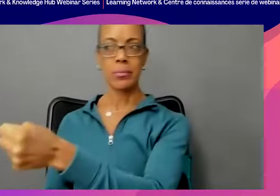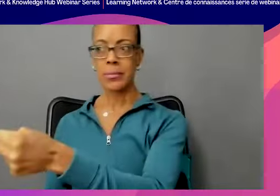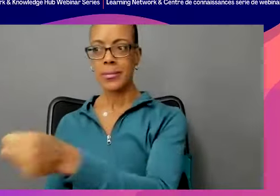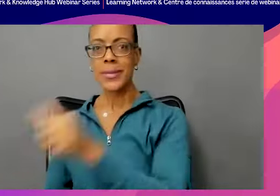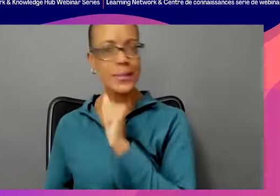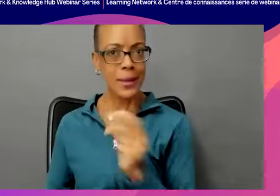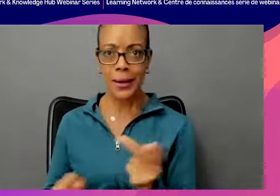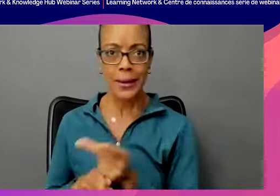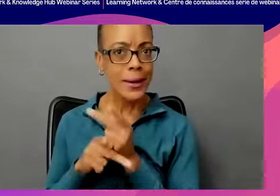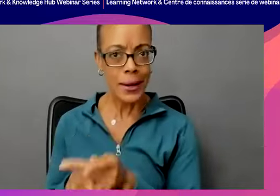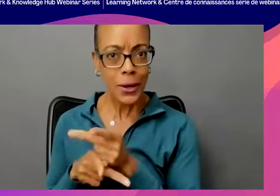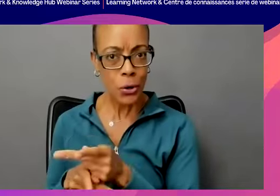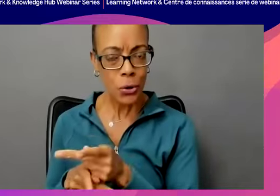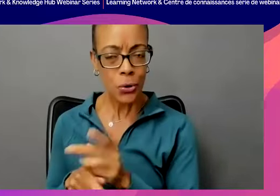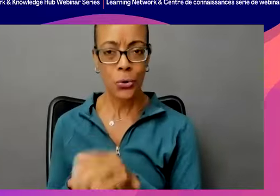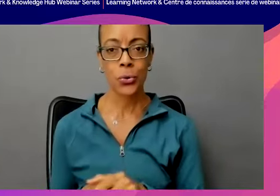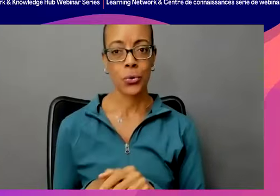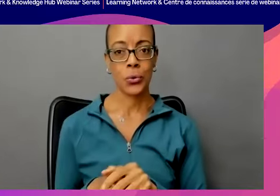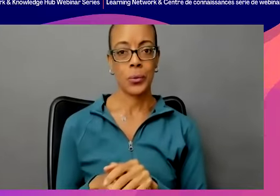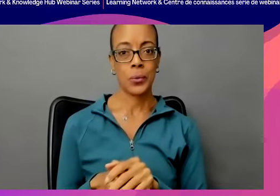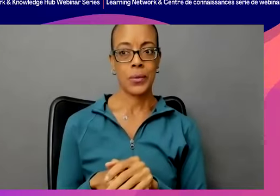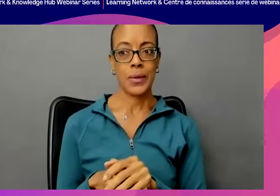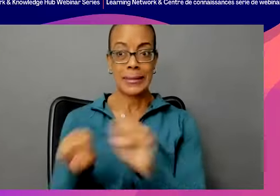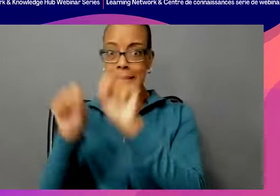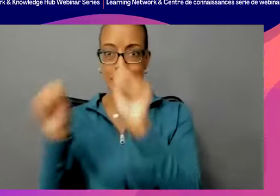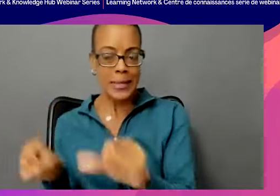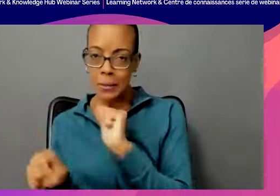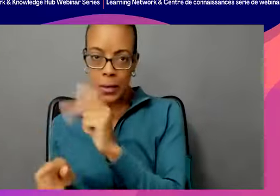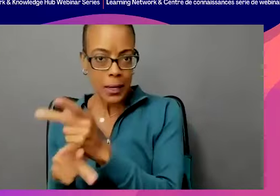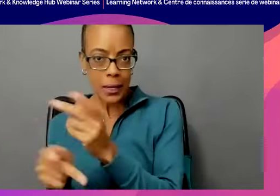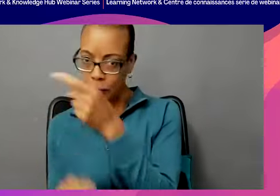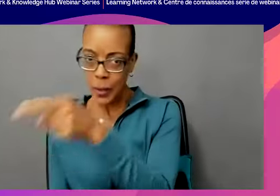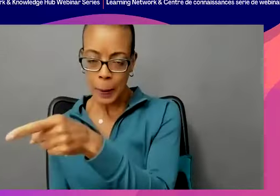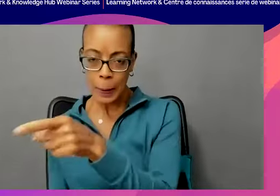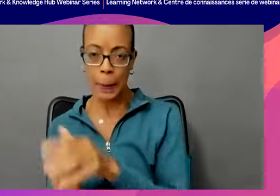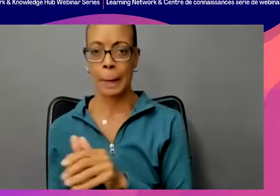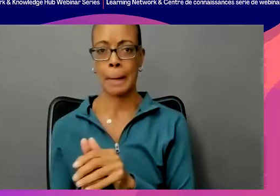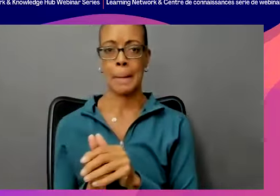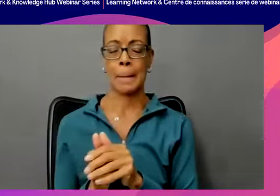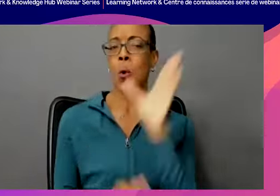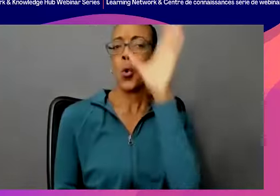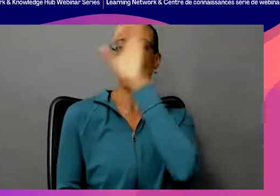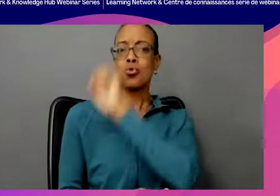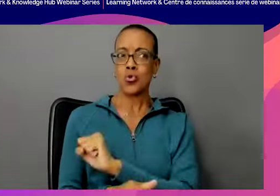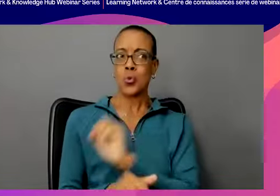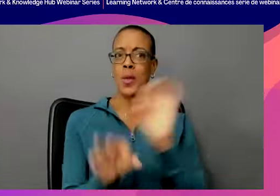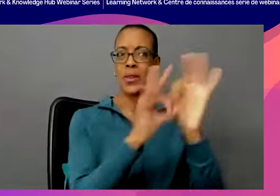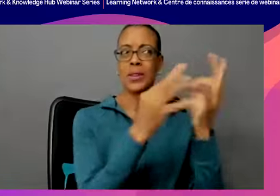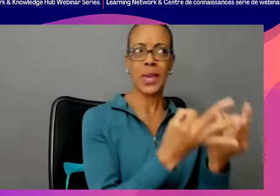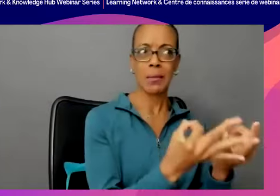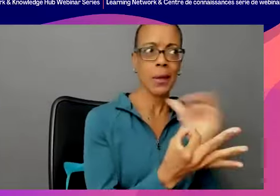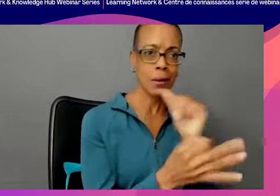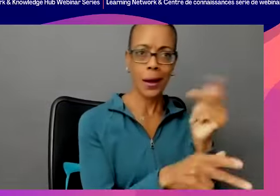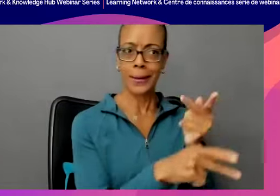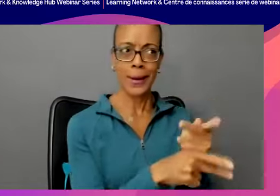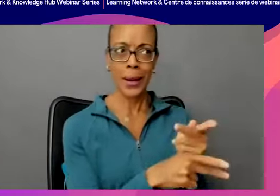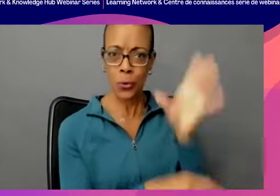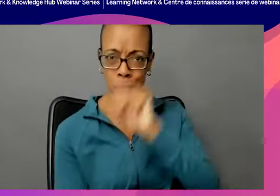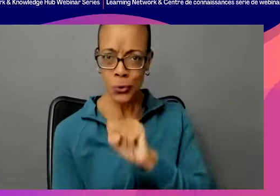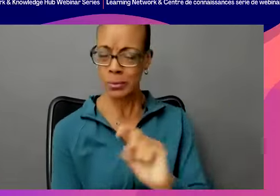not experience being cared for in the system. And it can imply that they weren't cared for in their family. Instead,